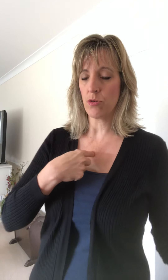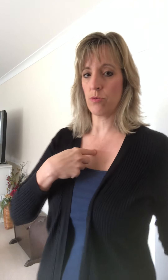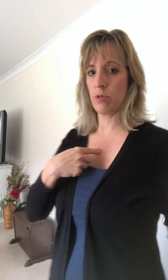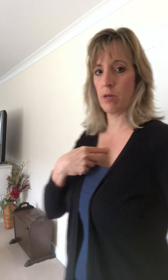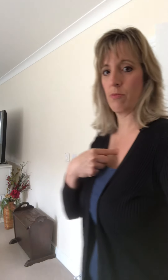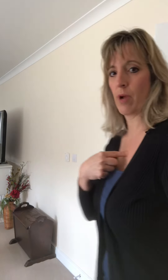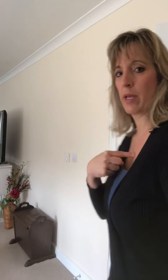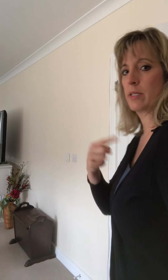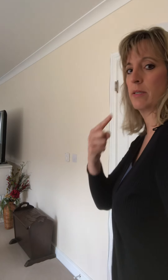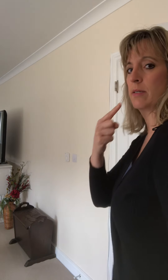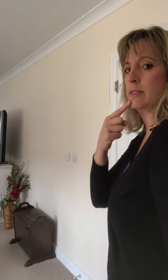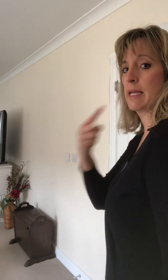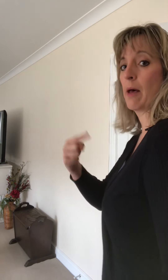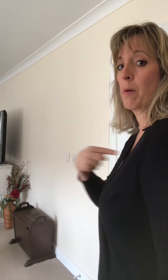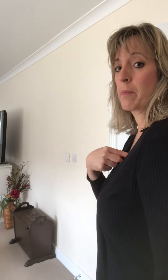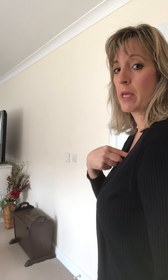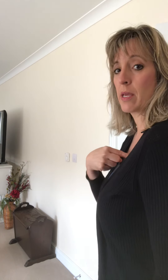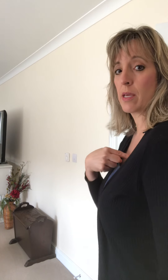you, right? Tell me